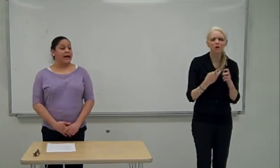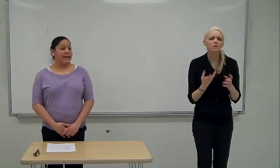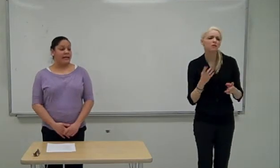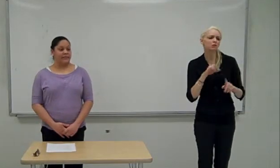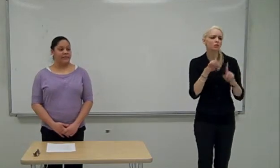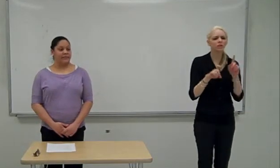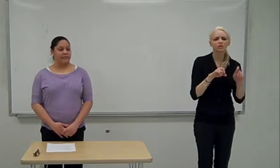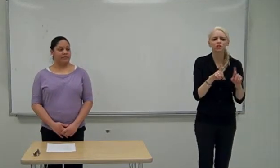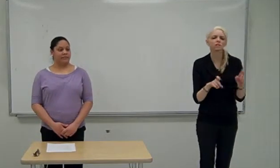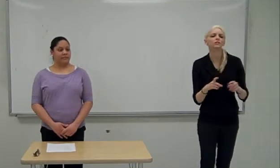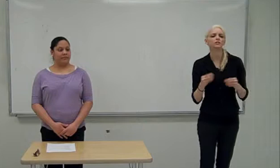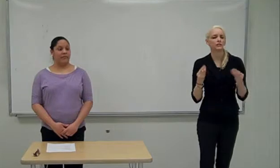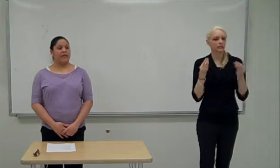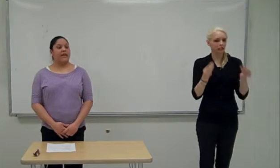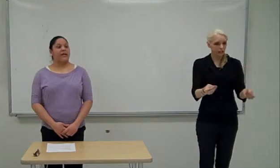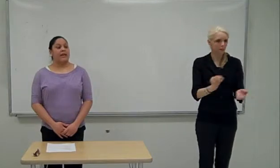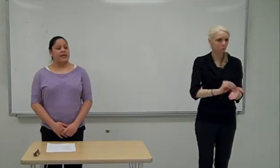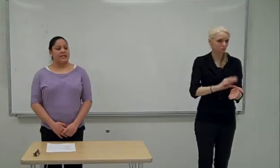welcoming packet.